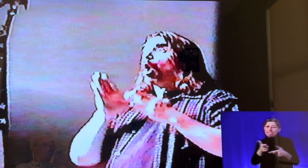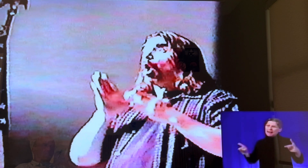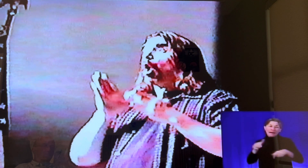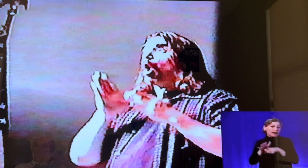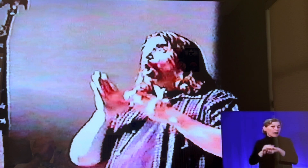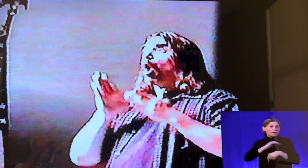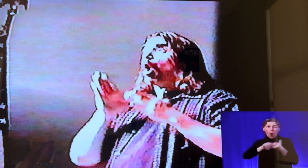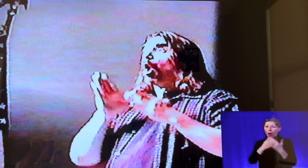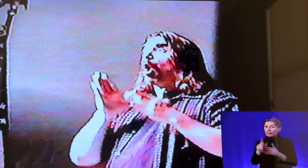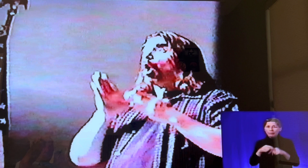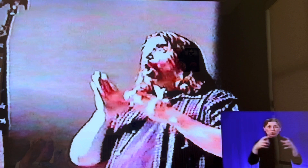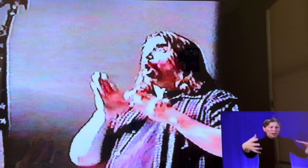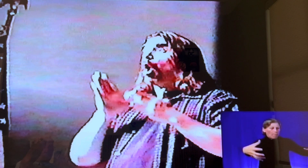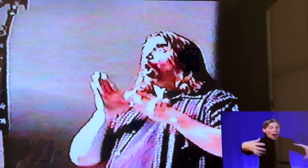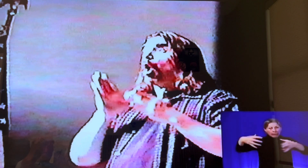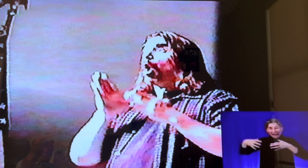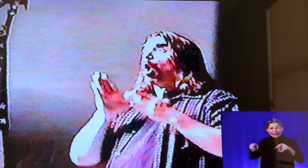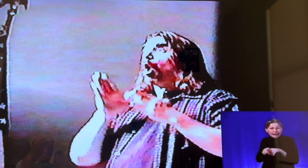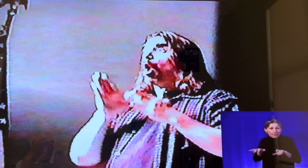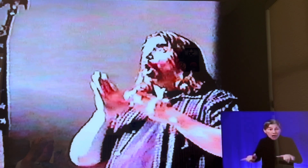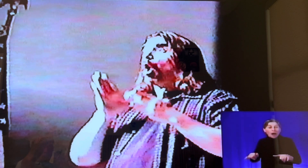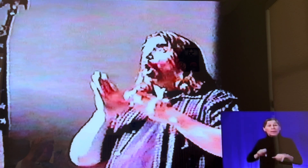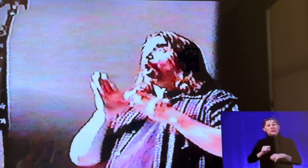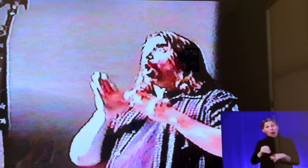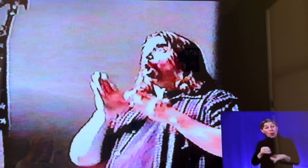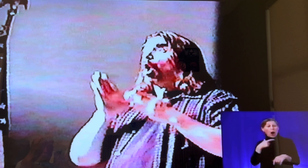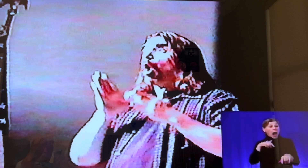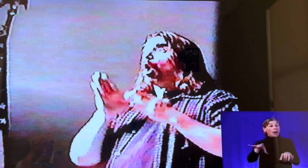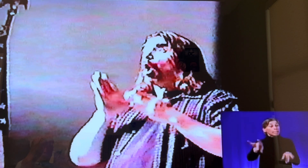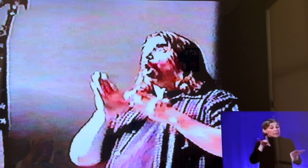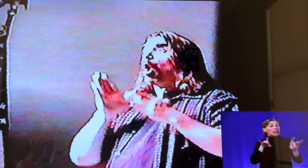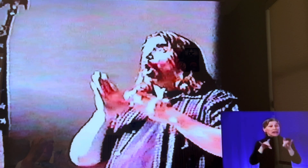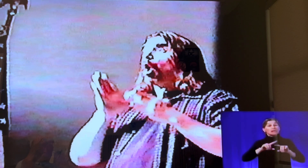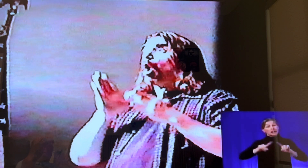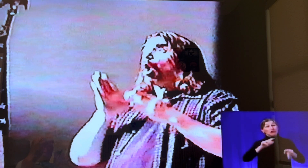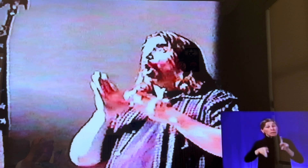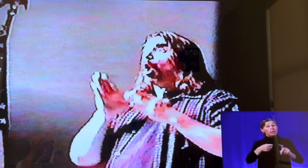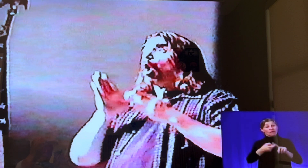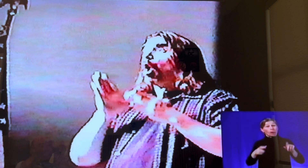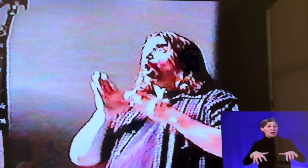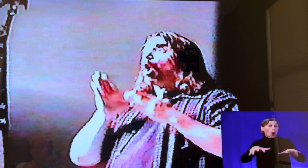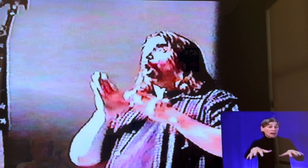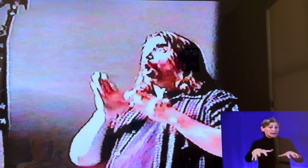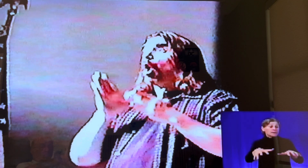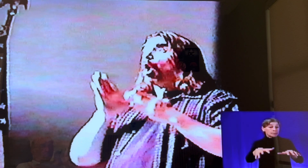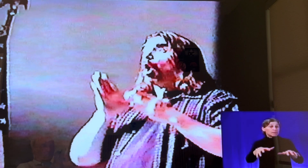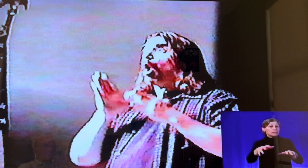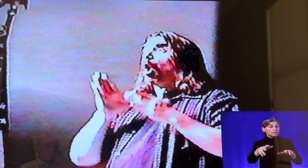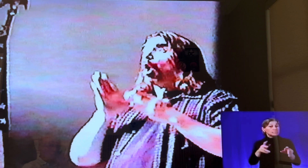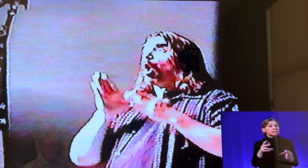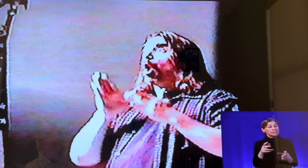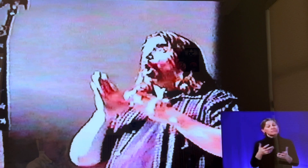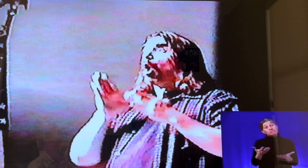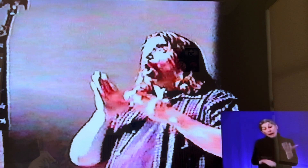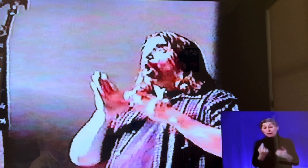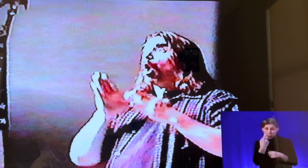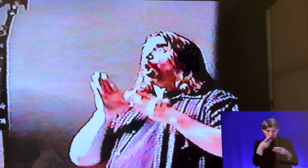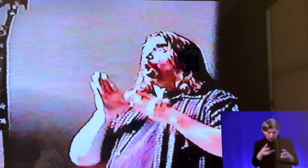same time, so I'll pick some participants from the audience. That might be one way that you could say it. Or,